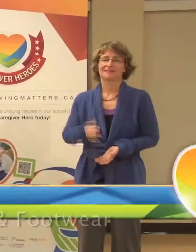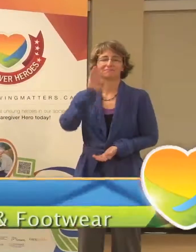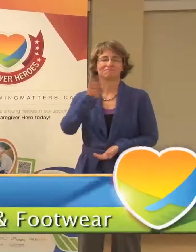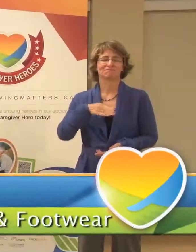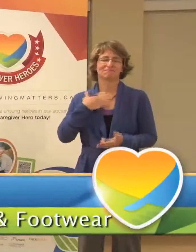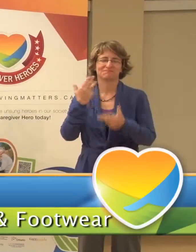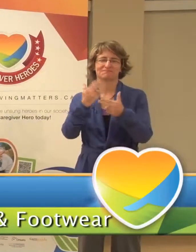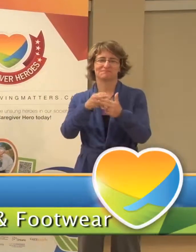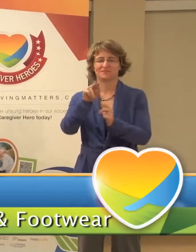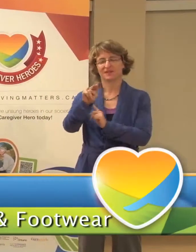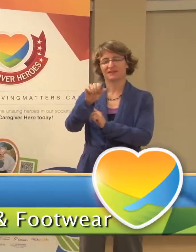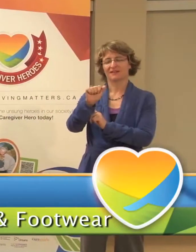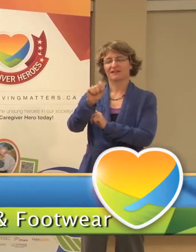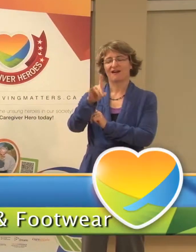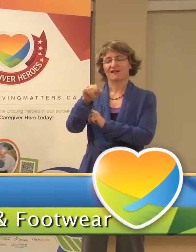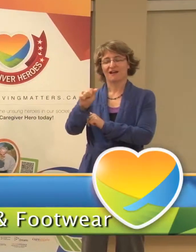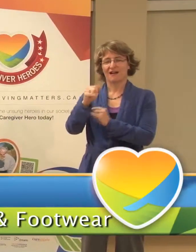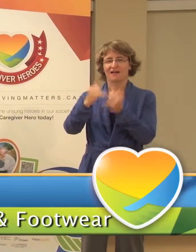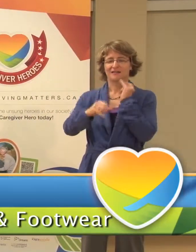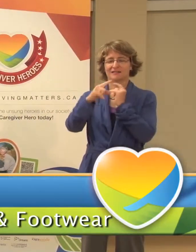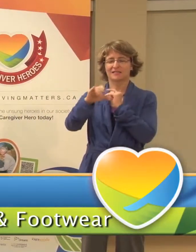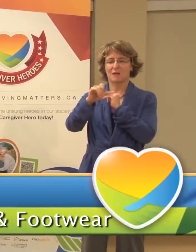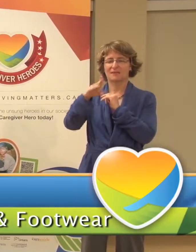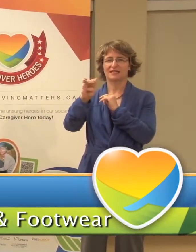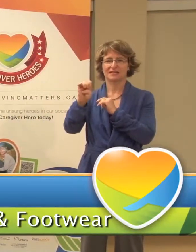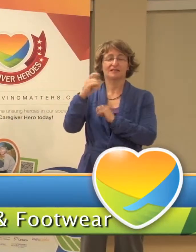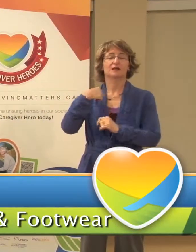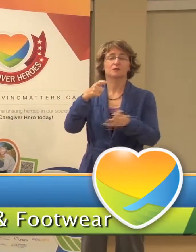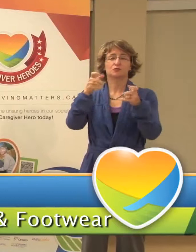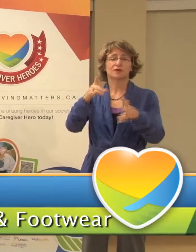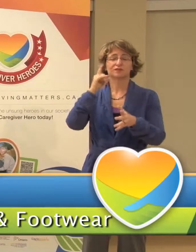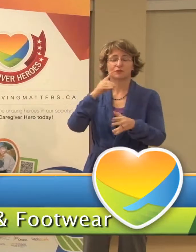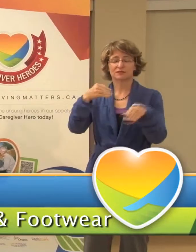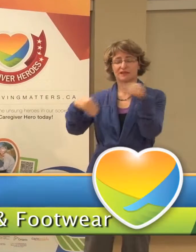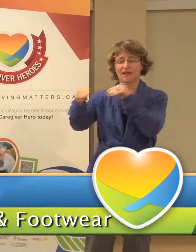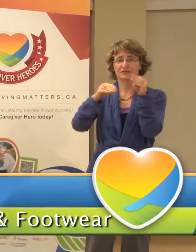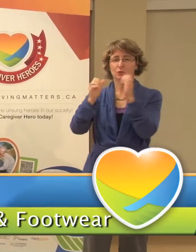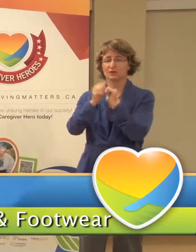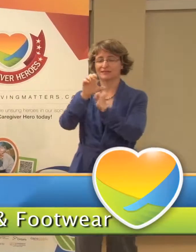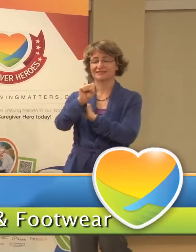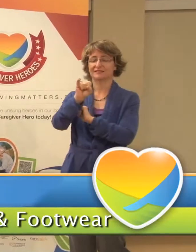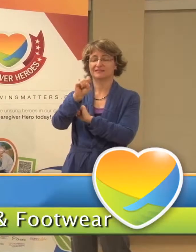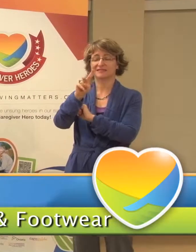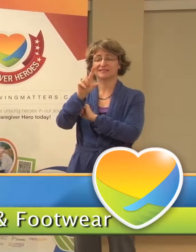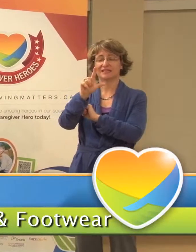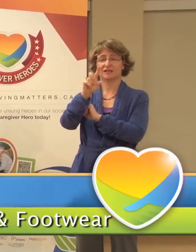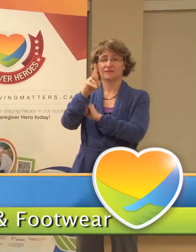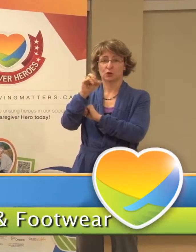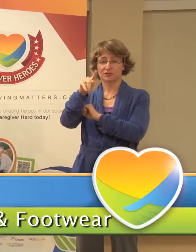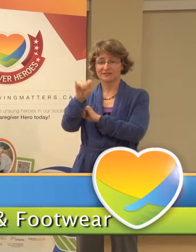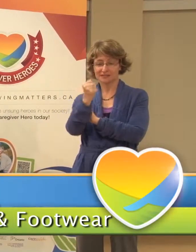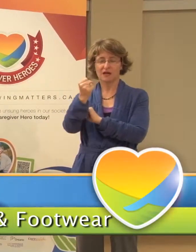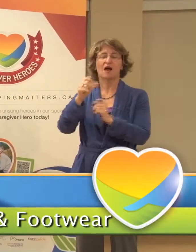Hi, my name is Nadia Zadi. I'm the Director of Sales with Silvert's Adaptive Clothing. I'm here